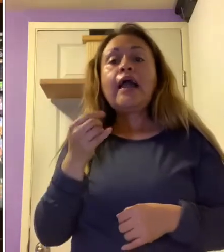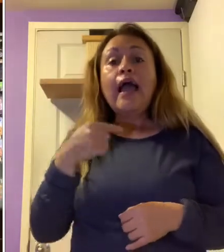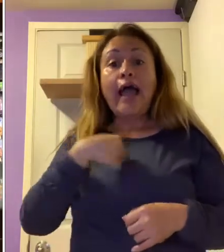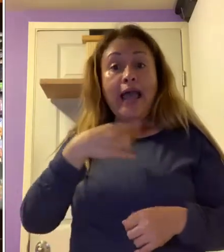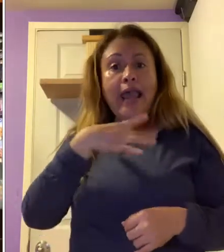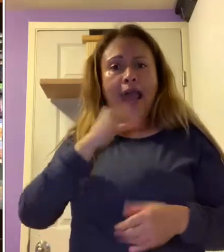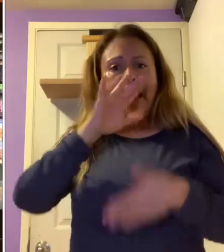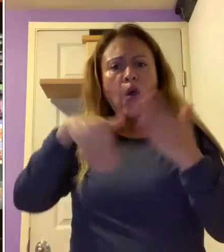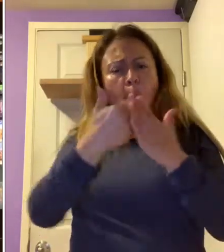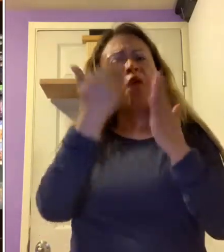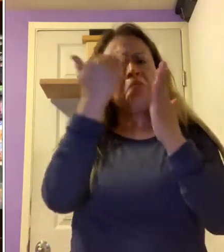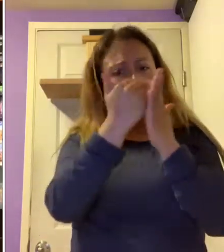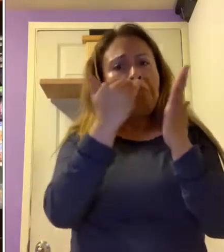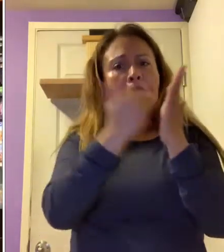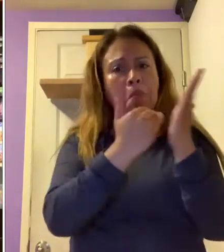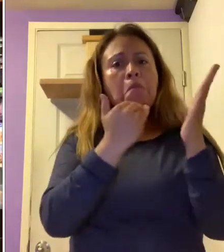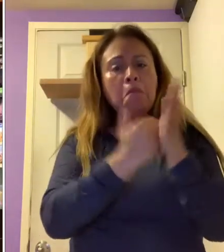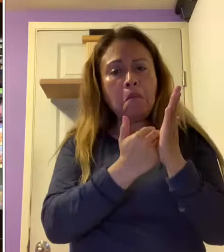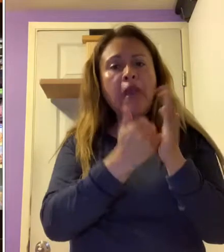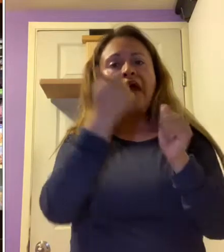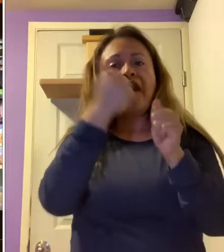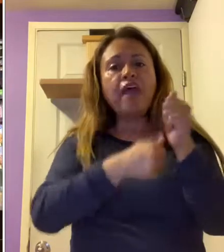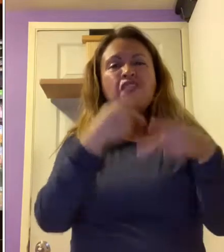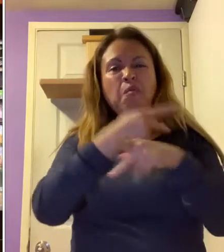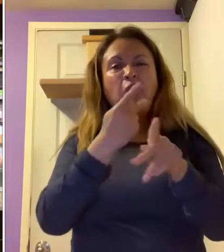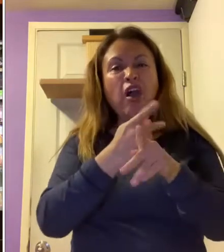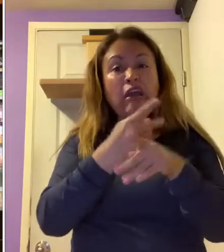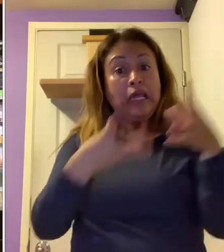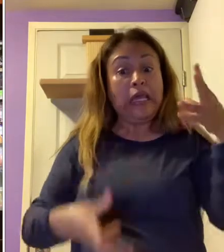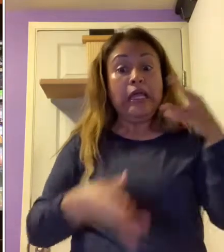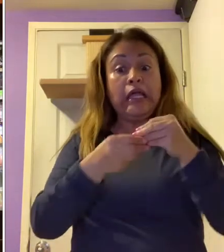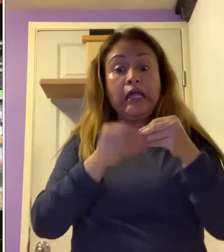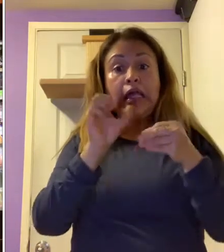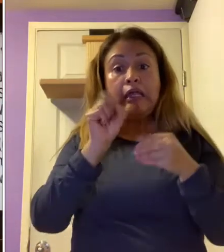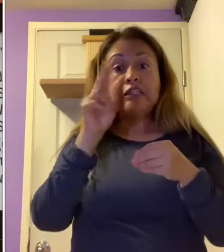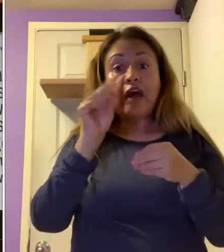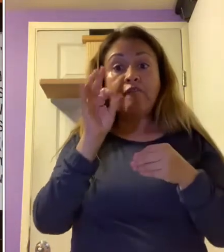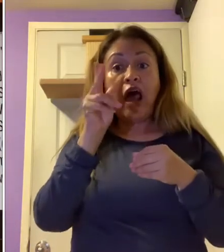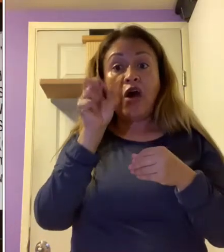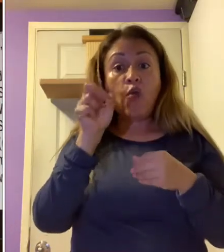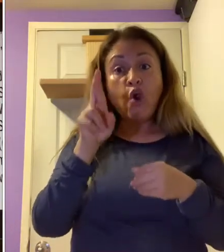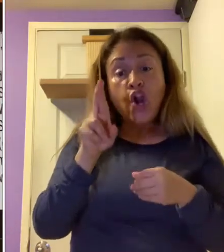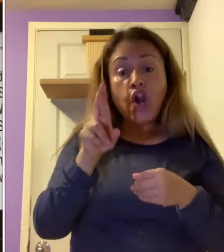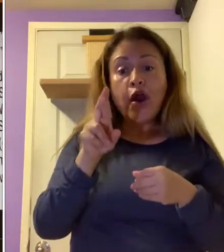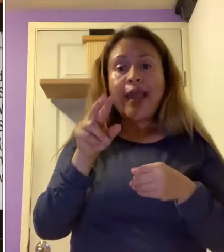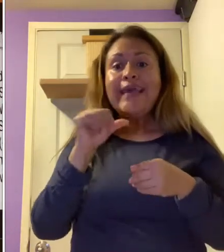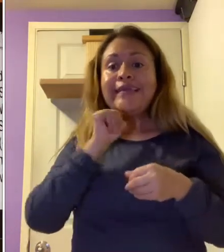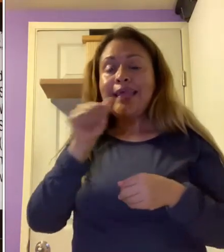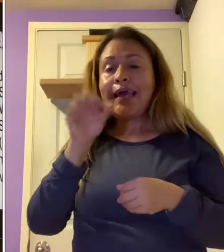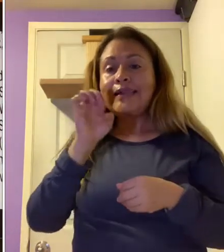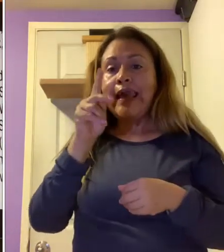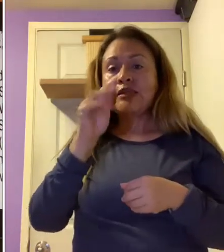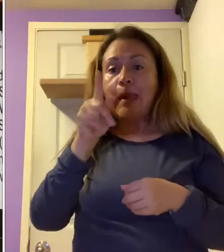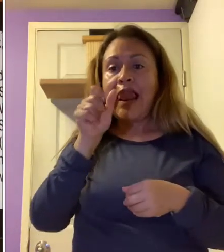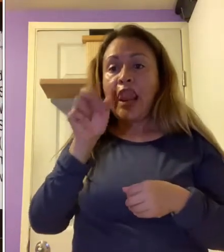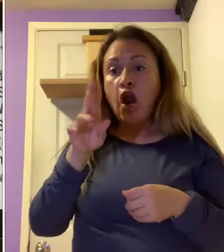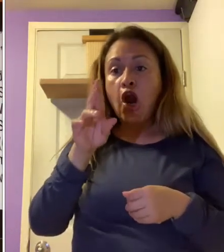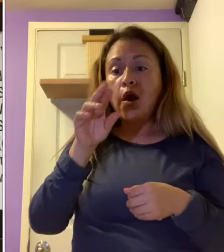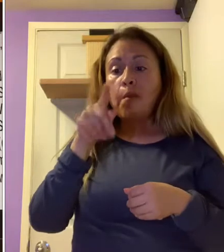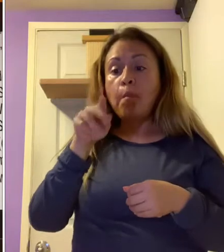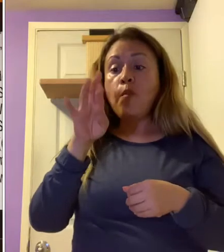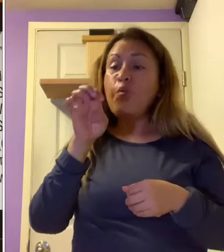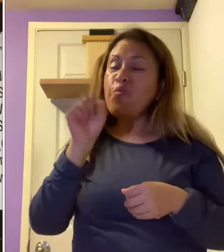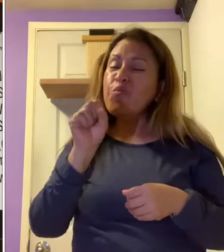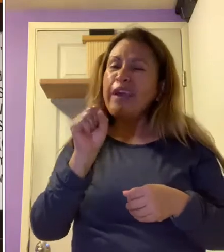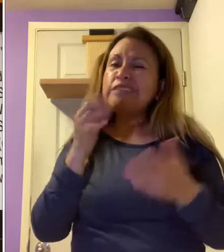carb, and I like all the ingredients, but every single one of their products ends with sunflower oil that's non-expeller pressed and